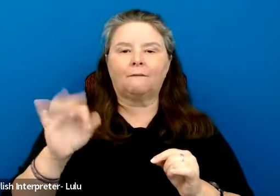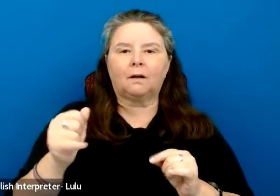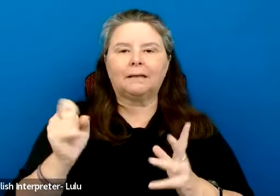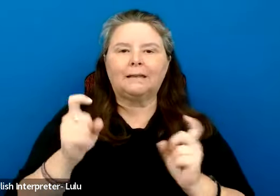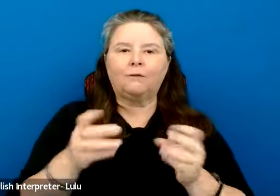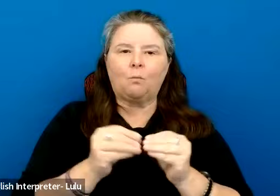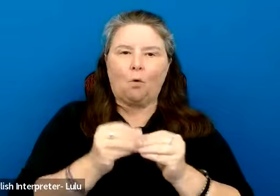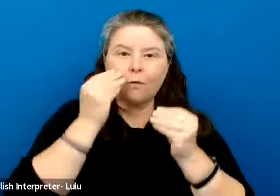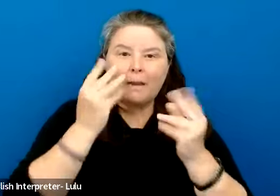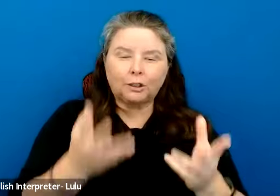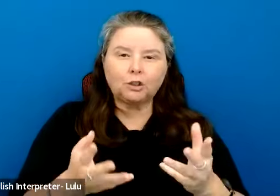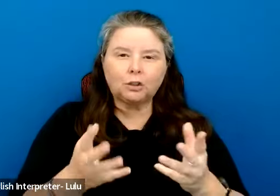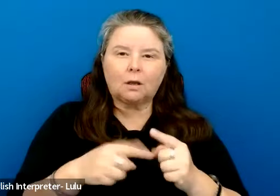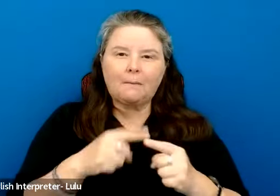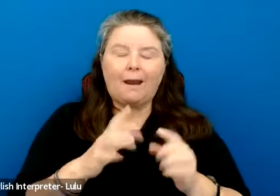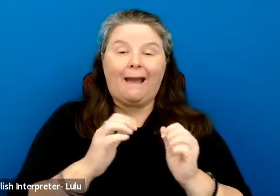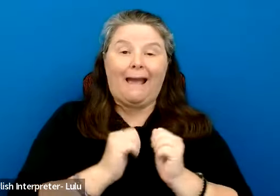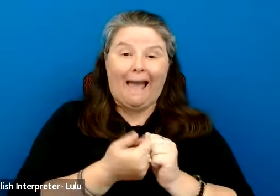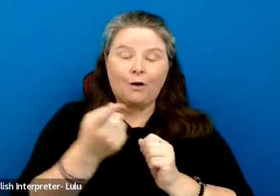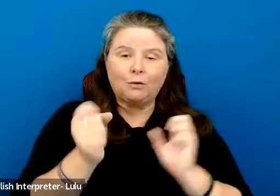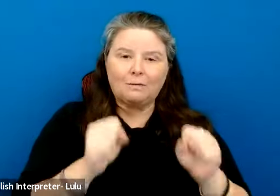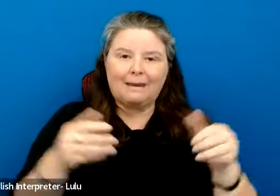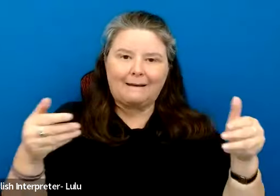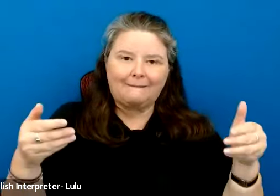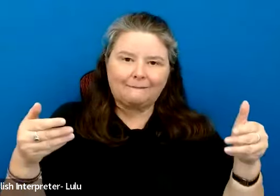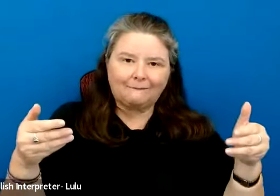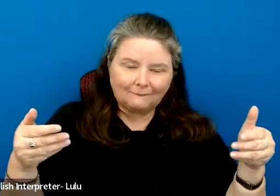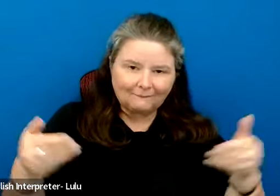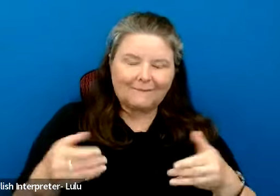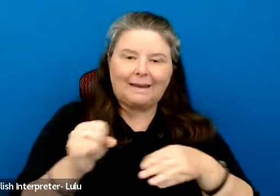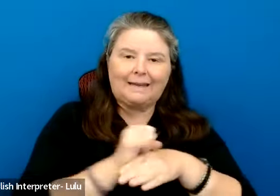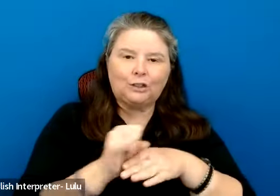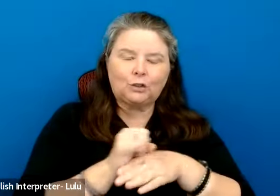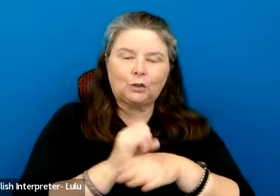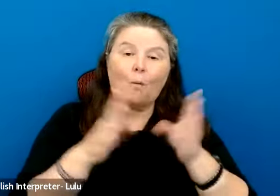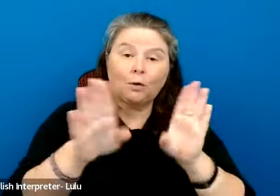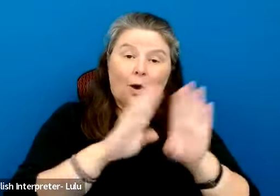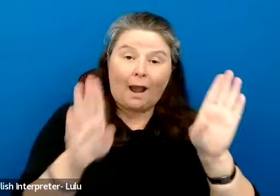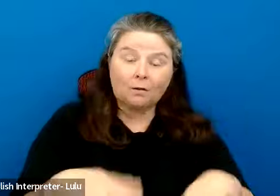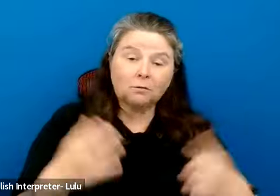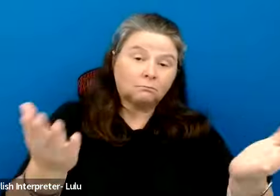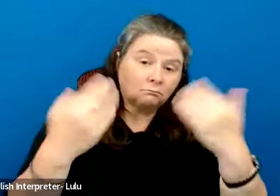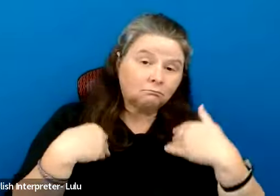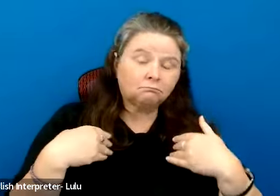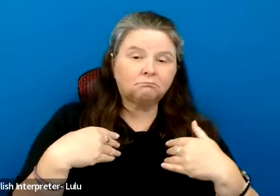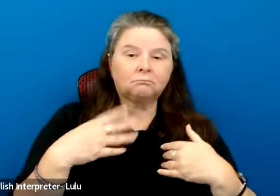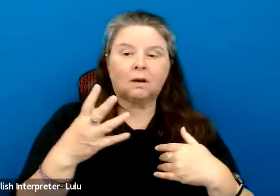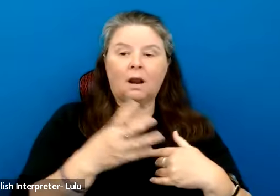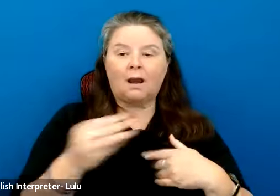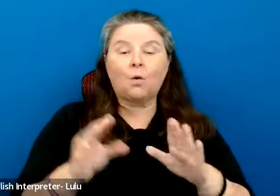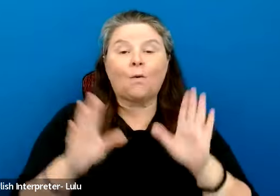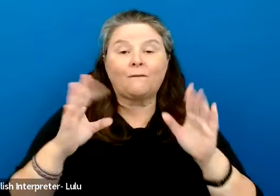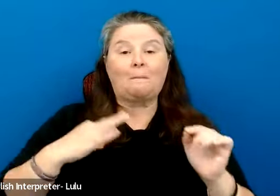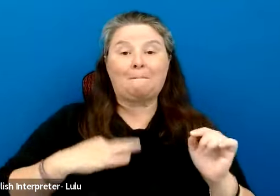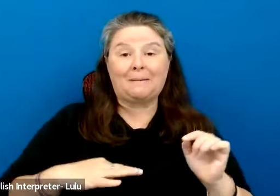more information on how to invite an intern and open your house to them. And the wonderful